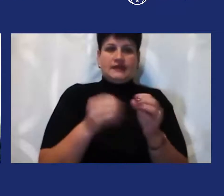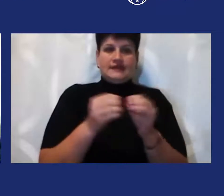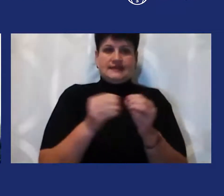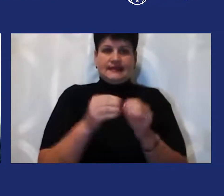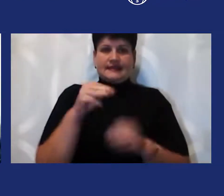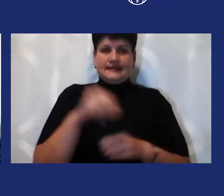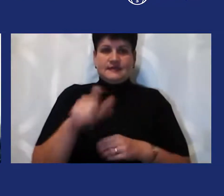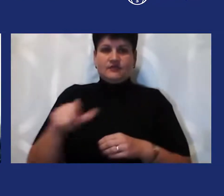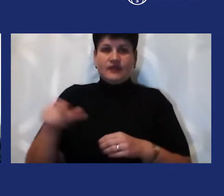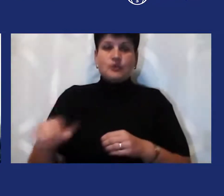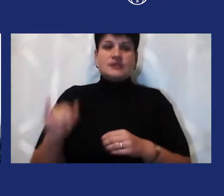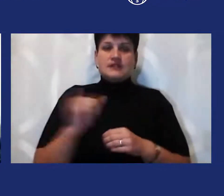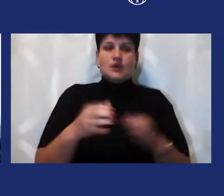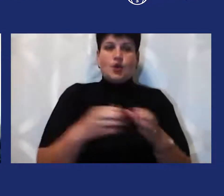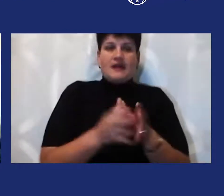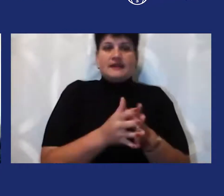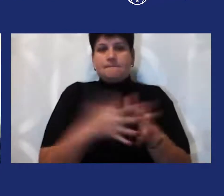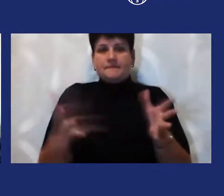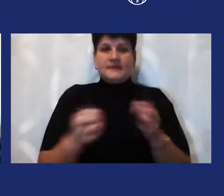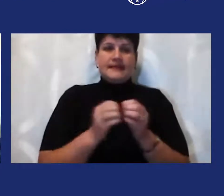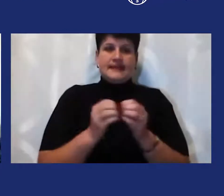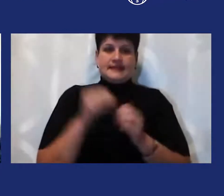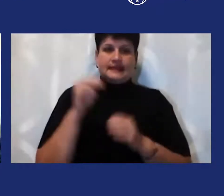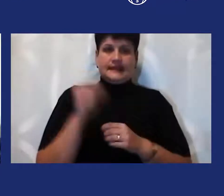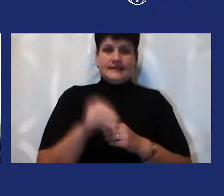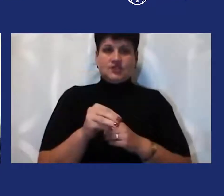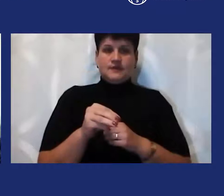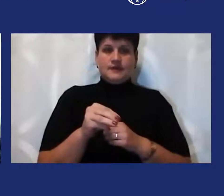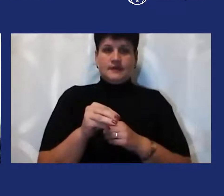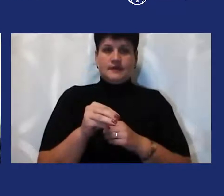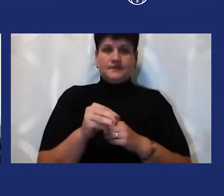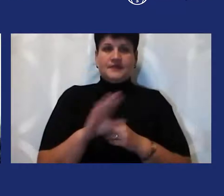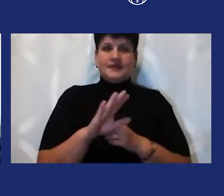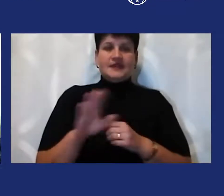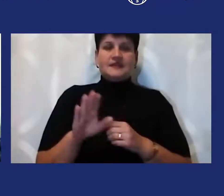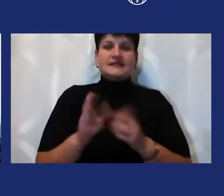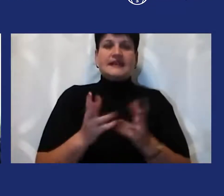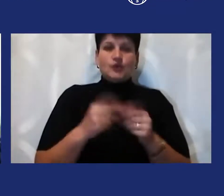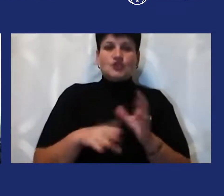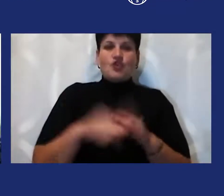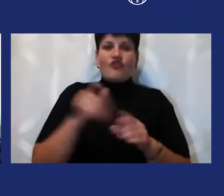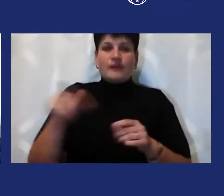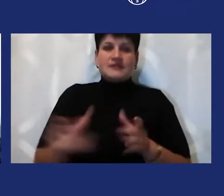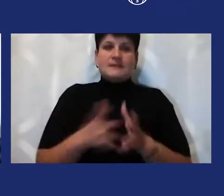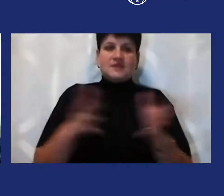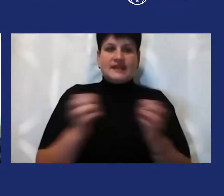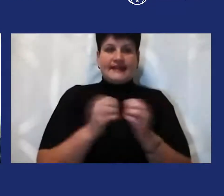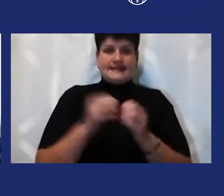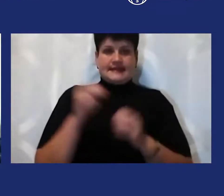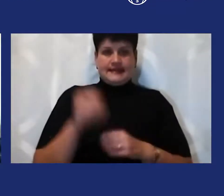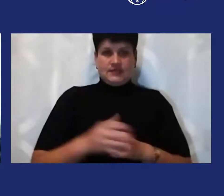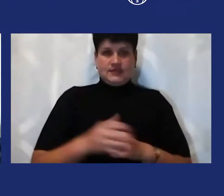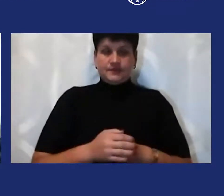with less than 10,000 voters and communities with more than